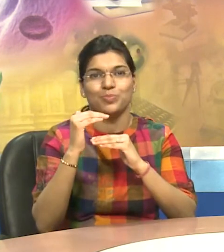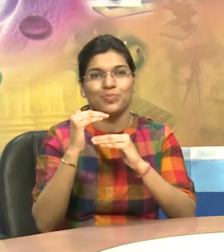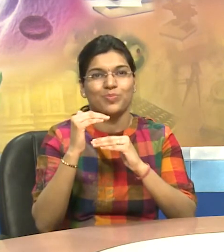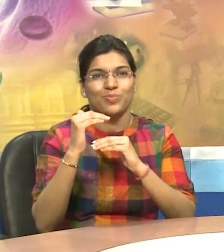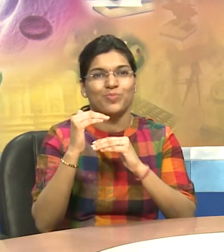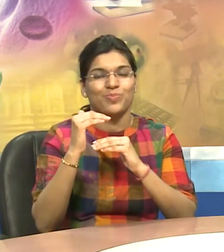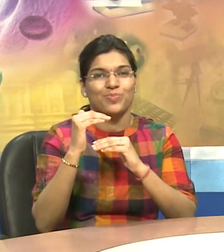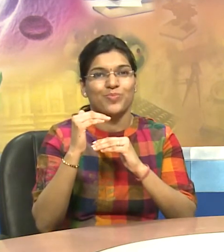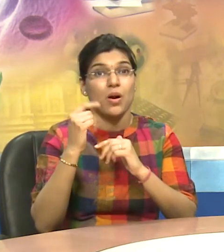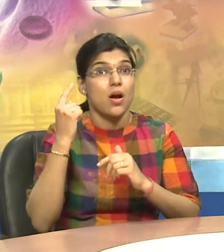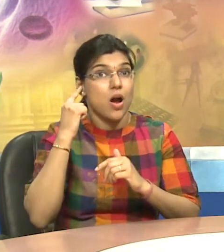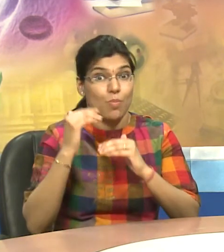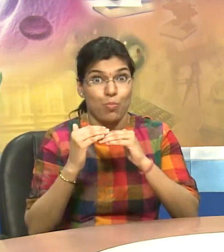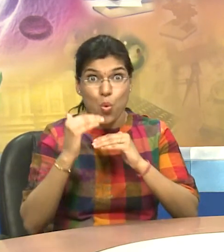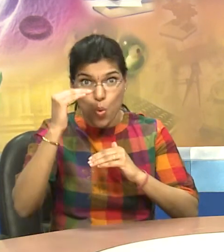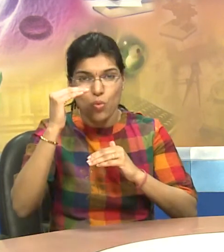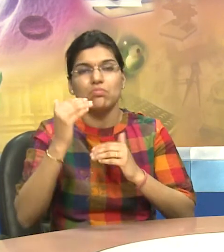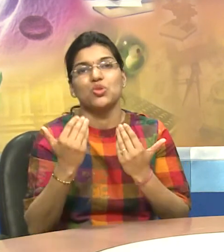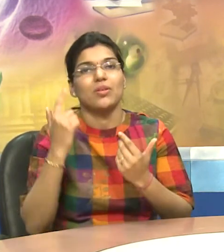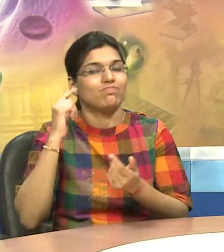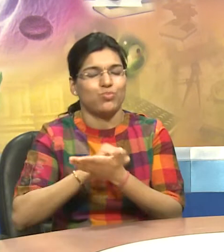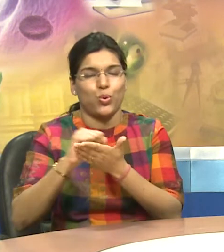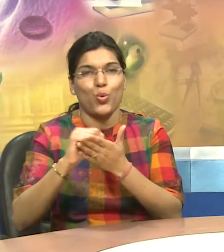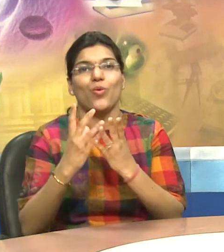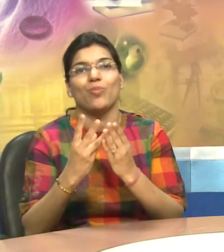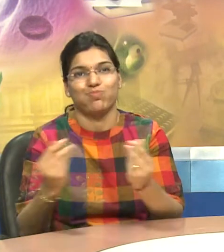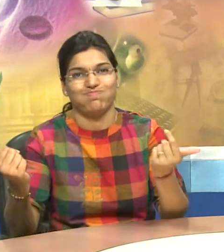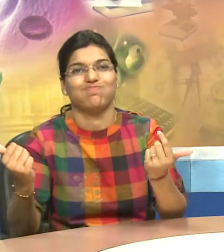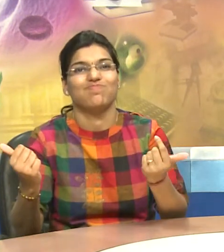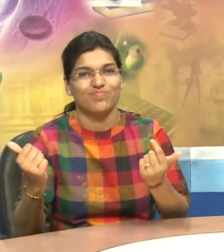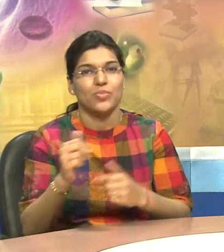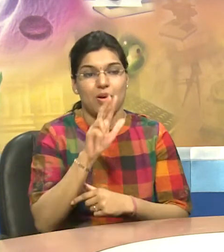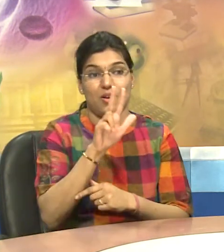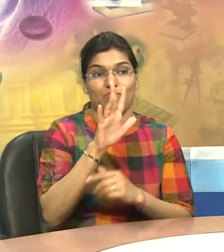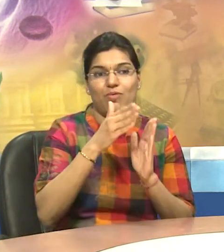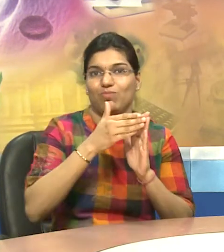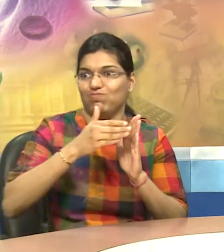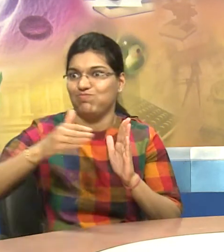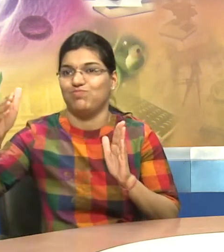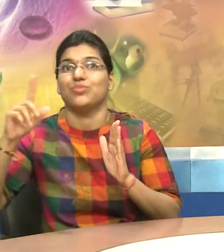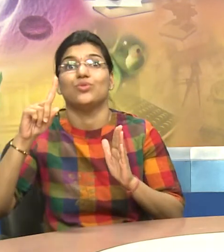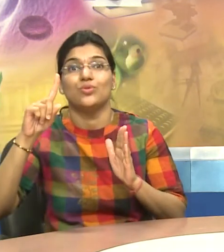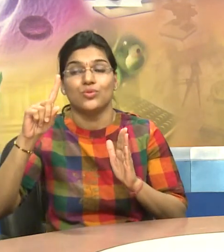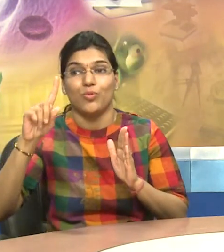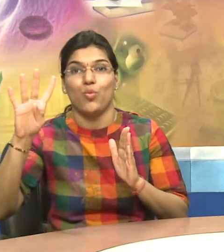The voice we should not raise. It will damage our ear.